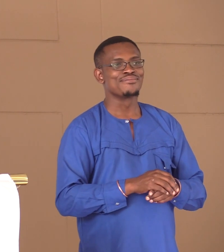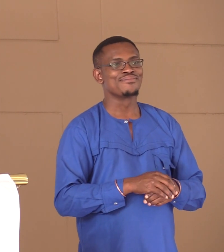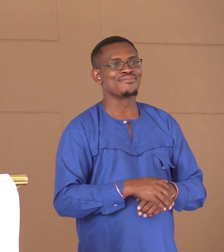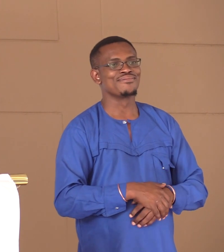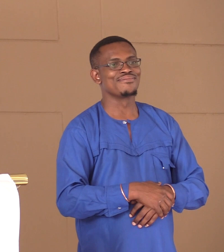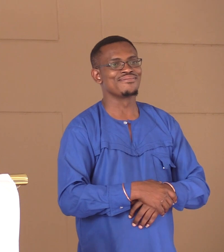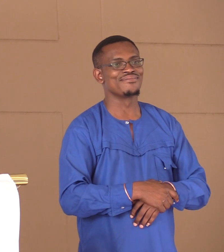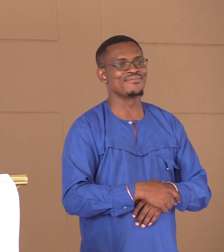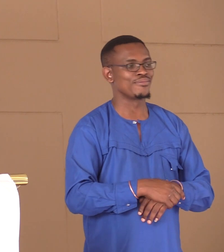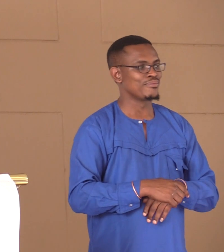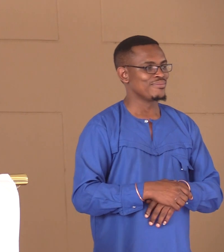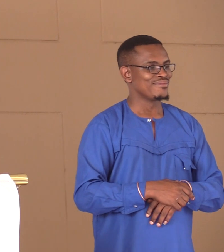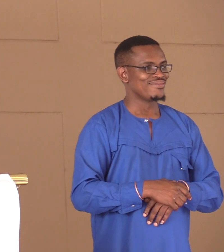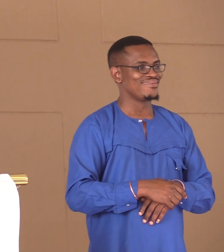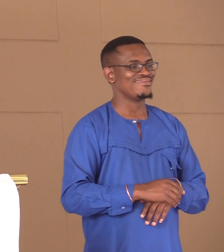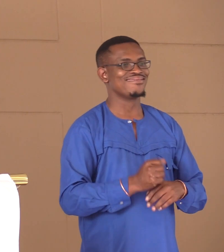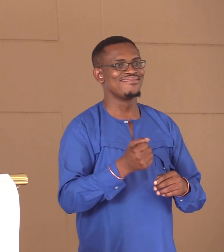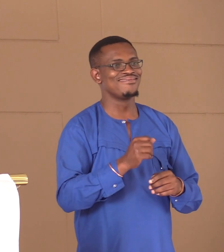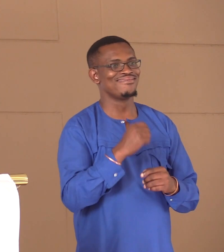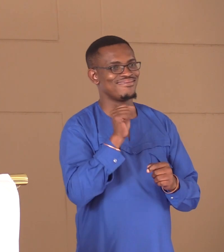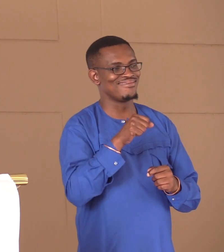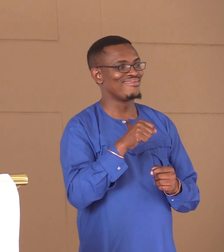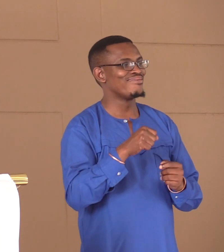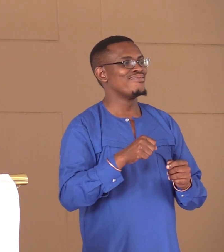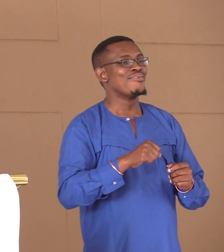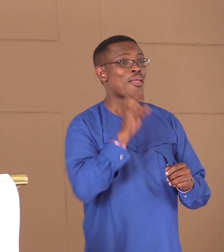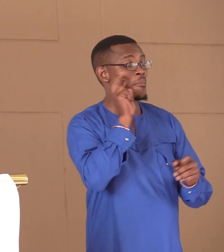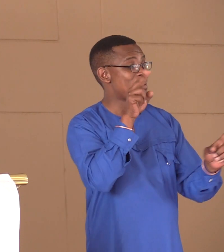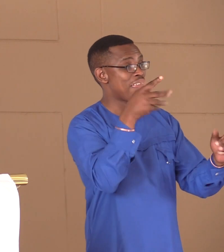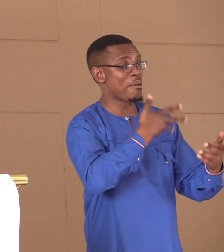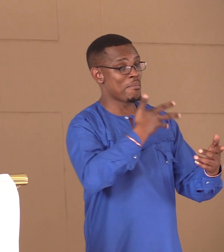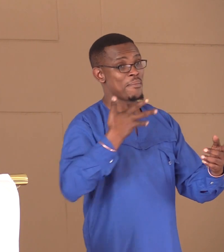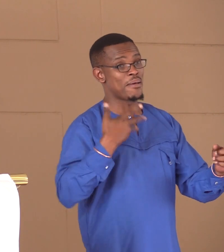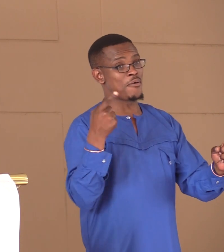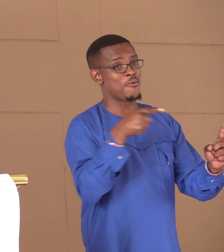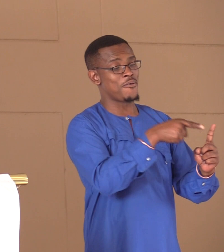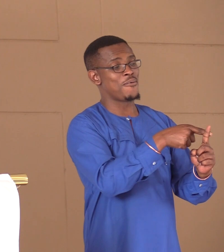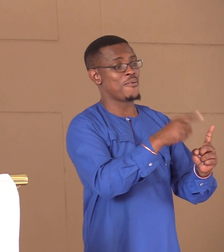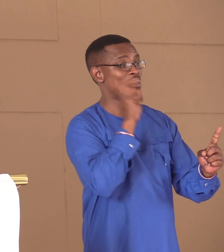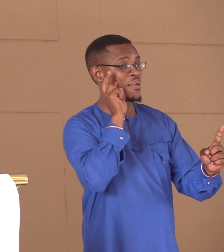Nyana se morwalo o thata le bona mmeo.